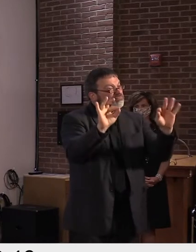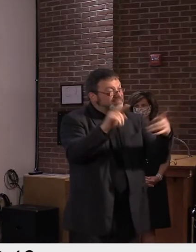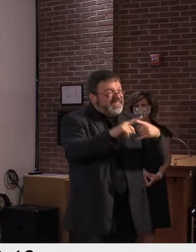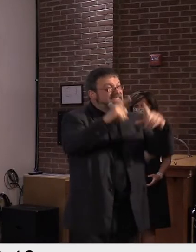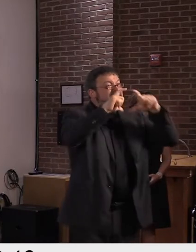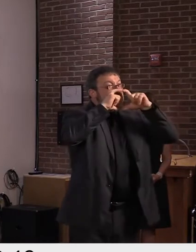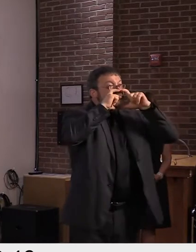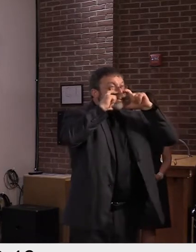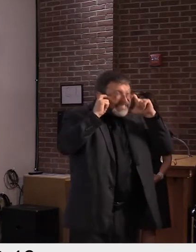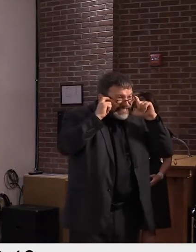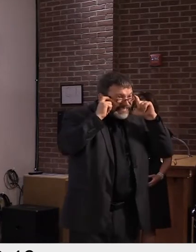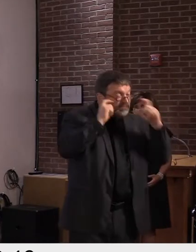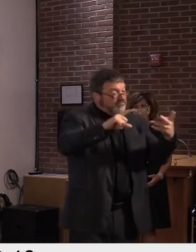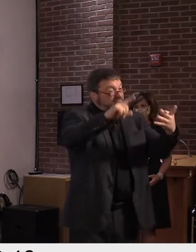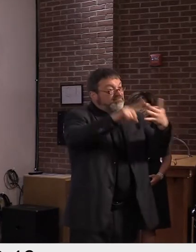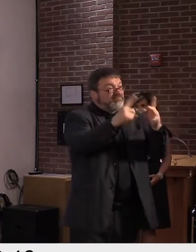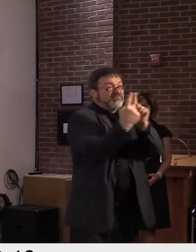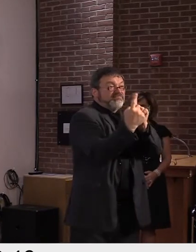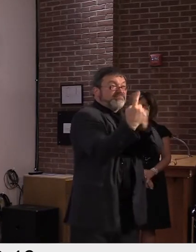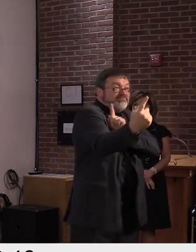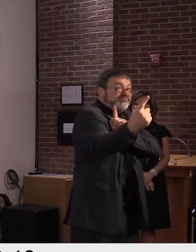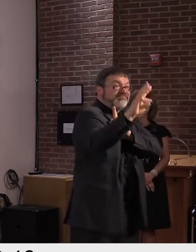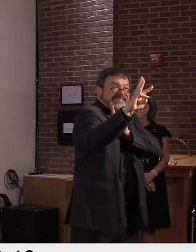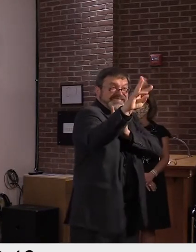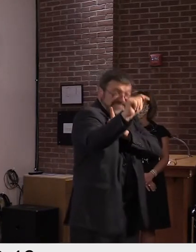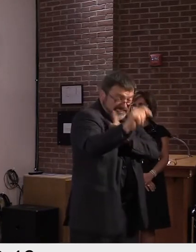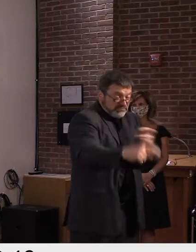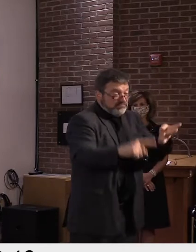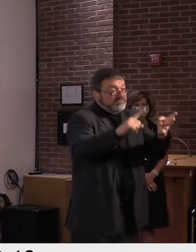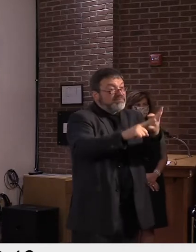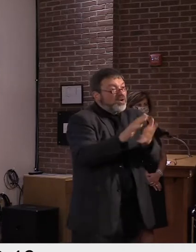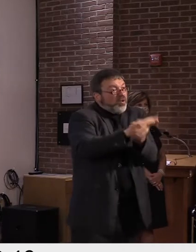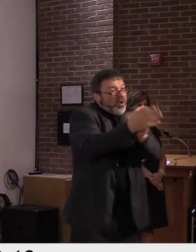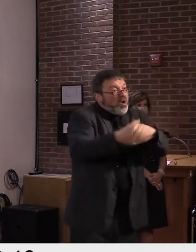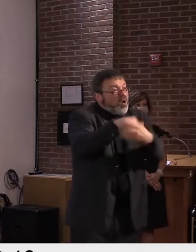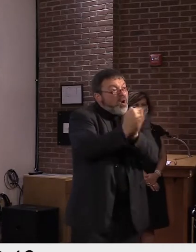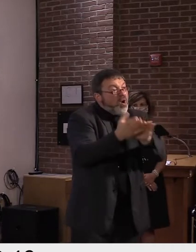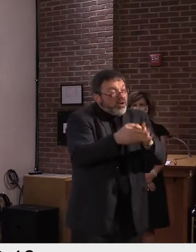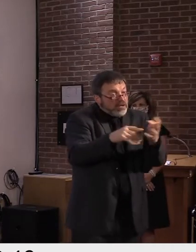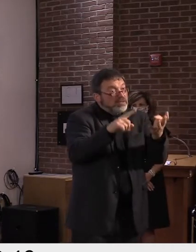keeping 6 feet apart, washing hands frequently, and staying home when sick.